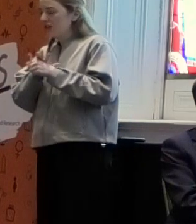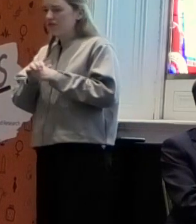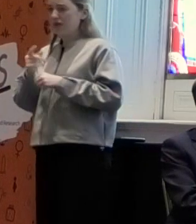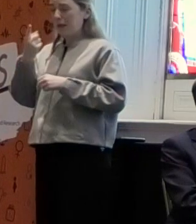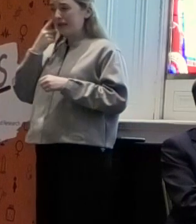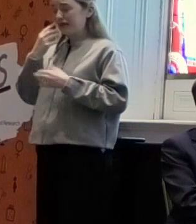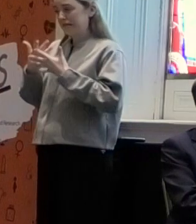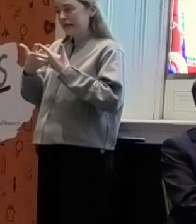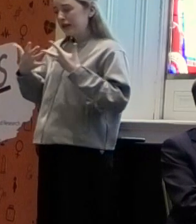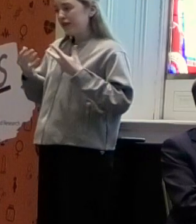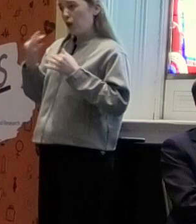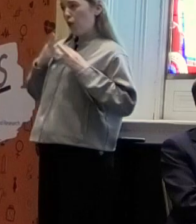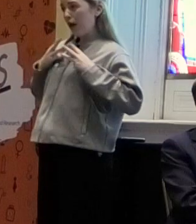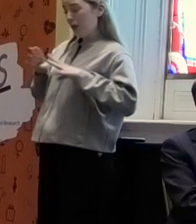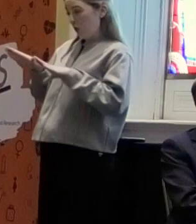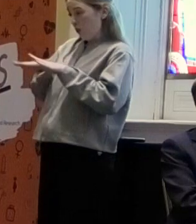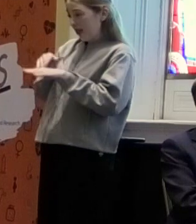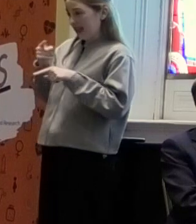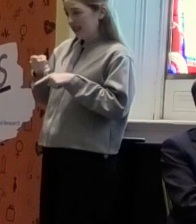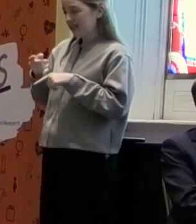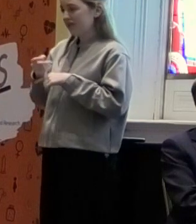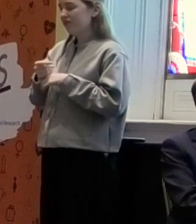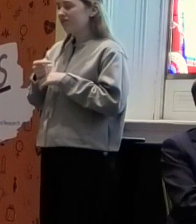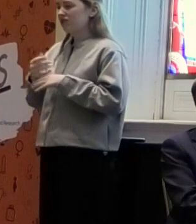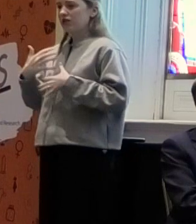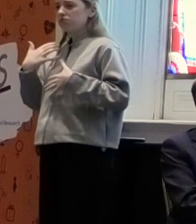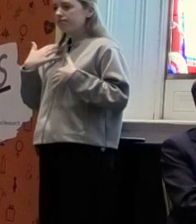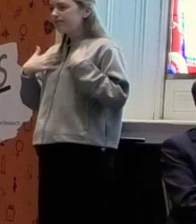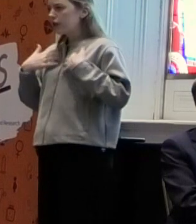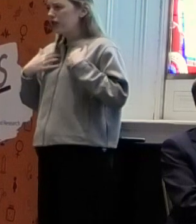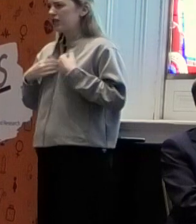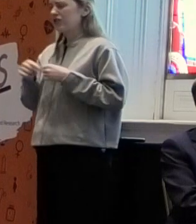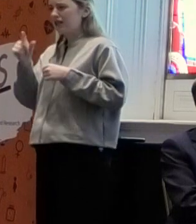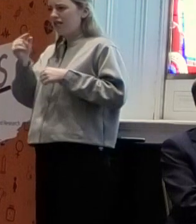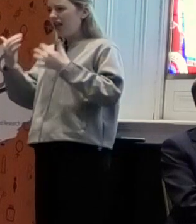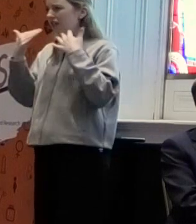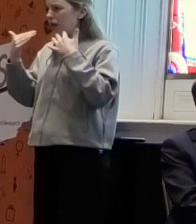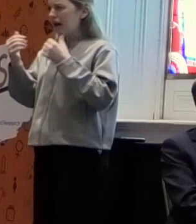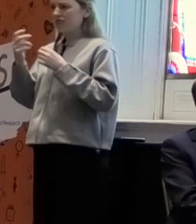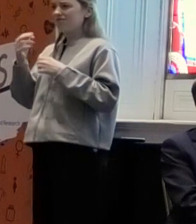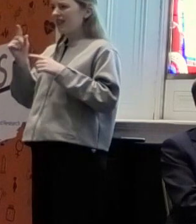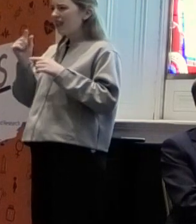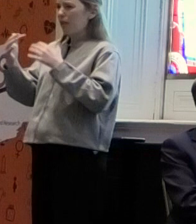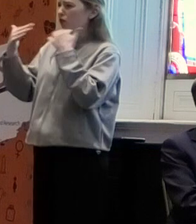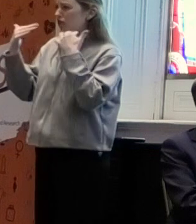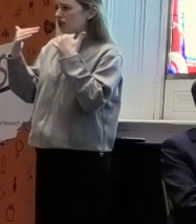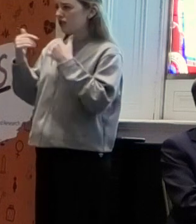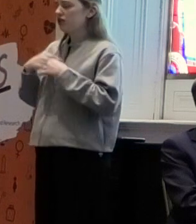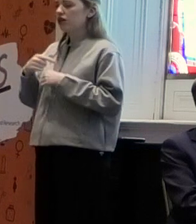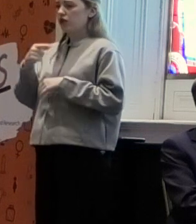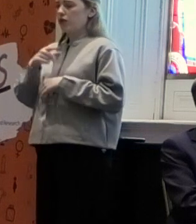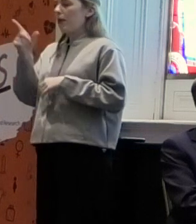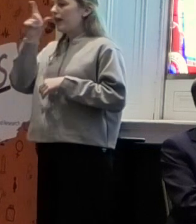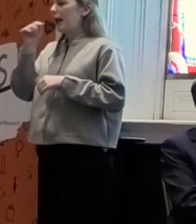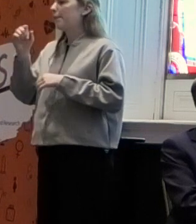it, but it's just really interesting that there's very little about it. Okay. Very little research. What's the name of the condition? Lichen